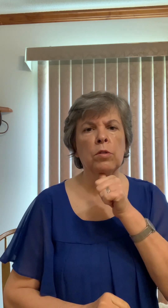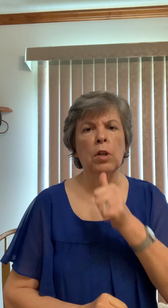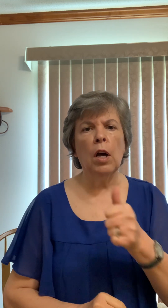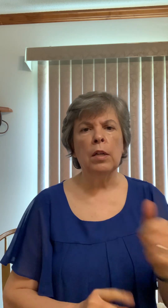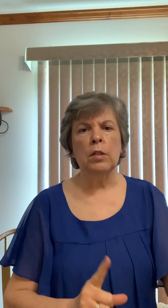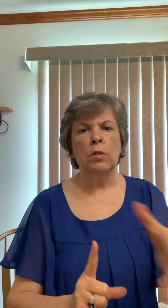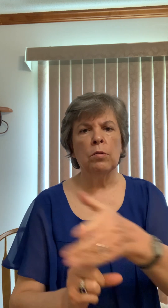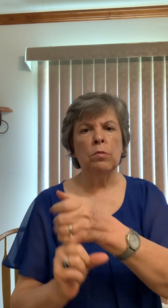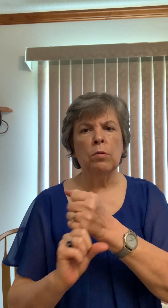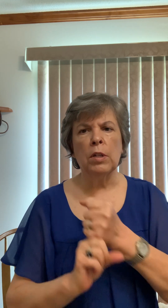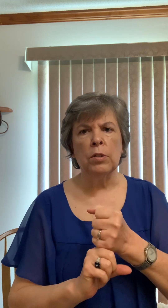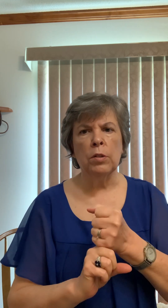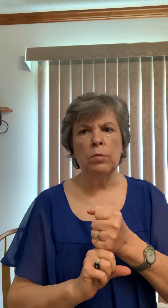not rescued.